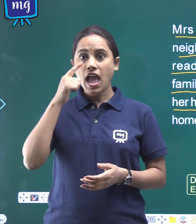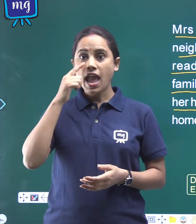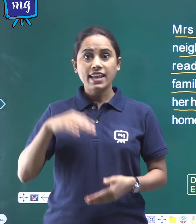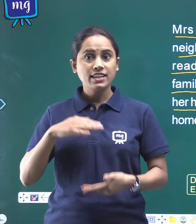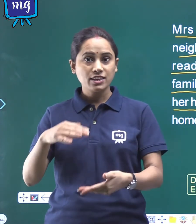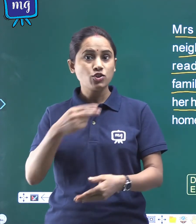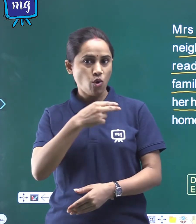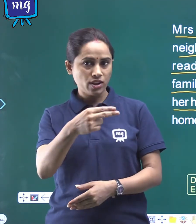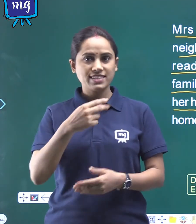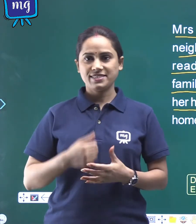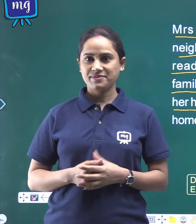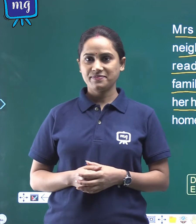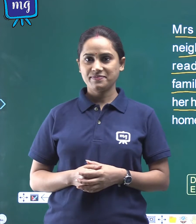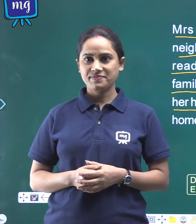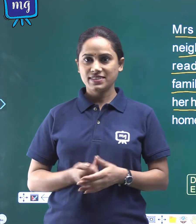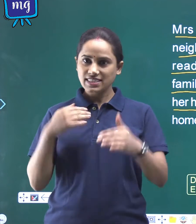Doris